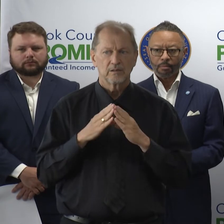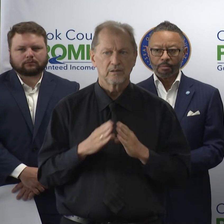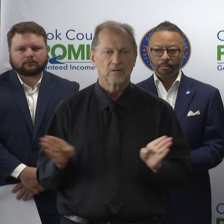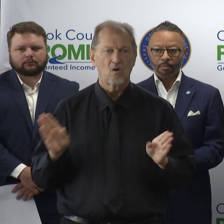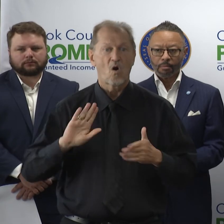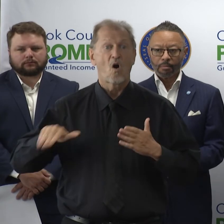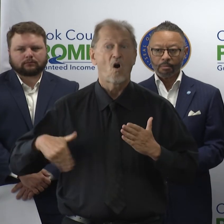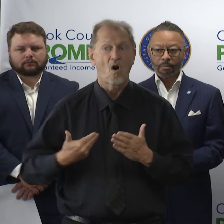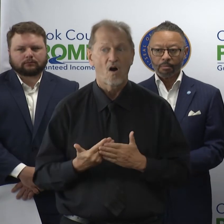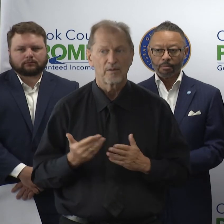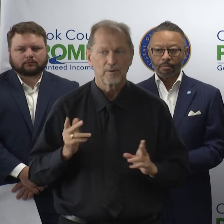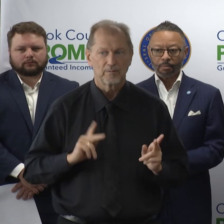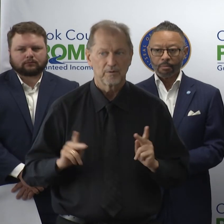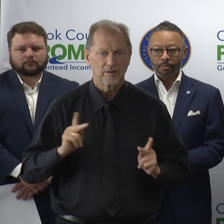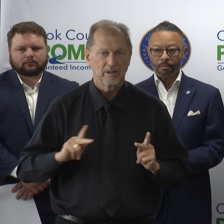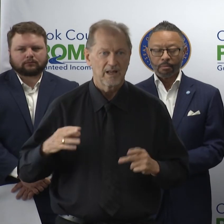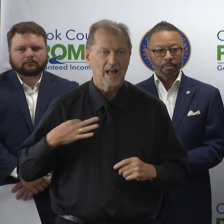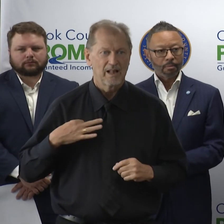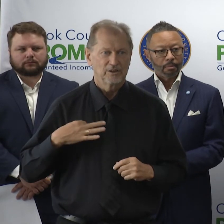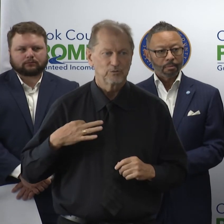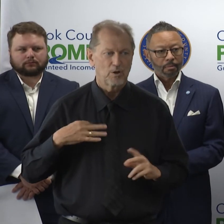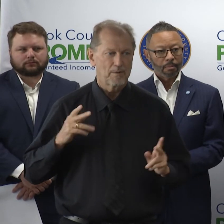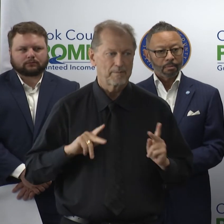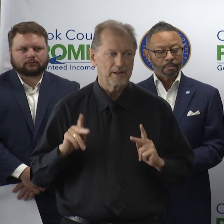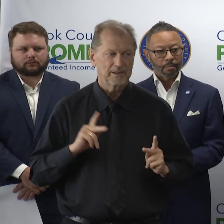population, of eligible population?